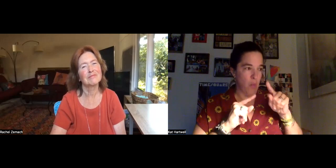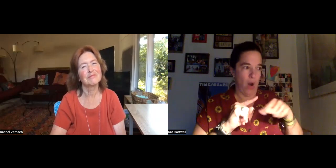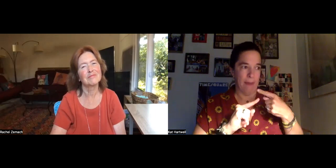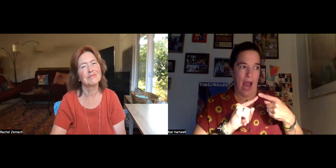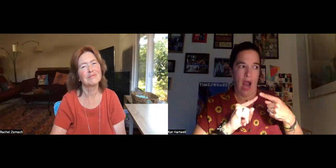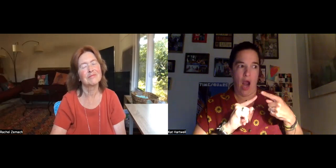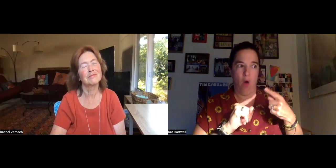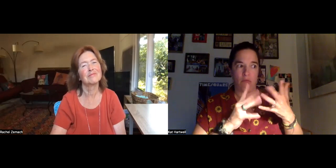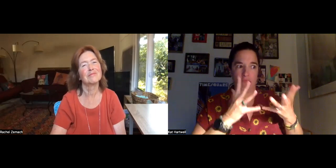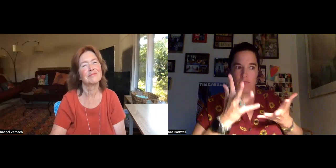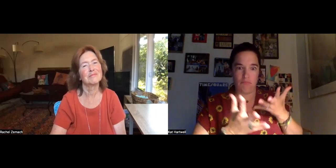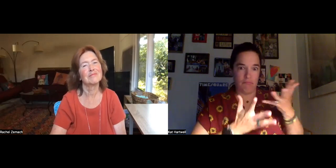What about